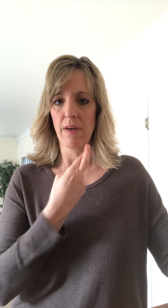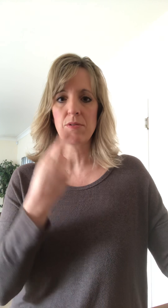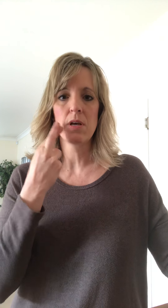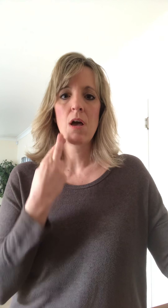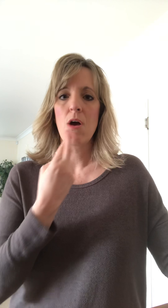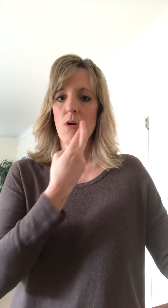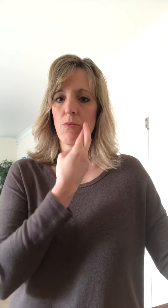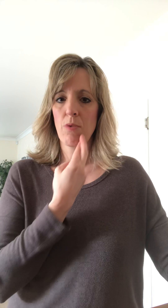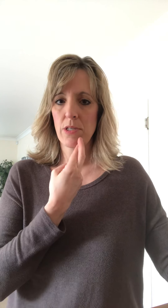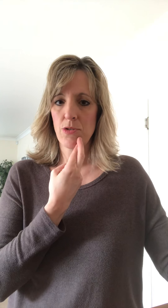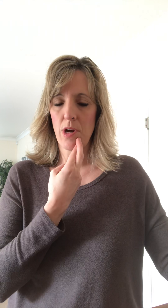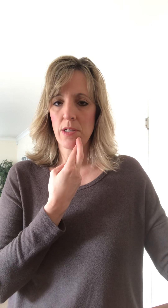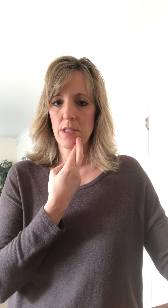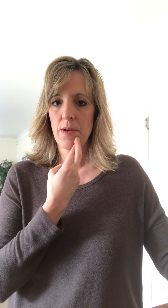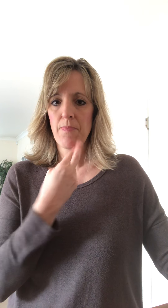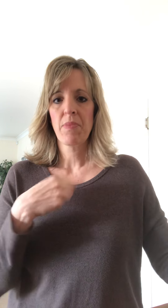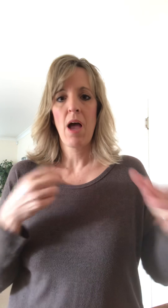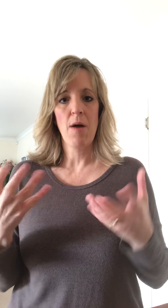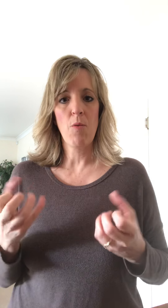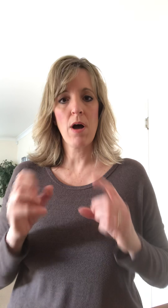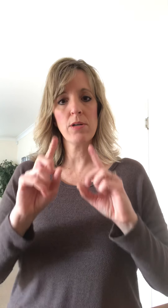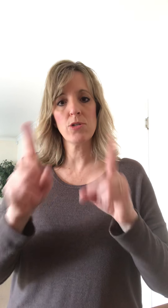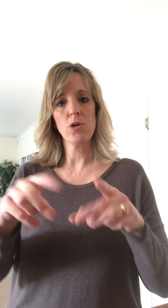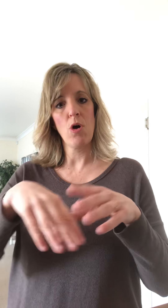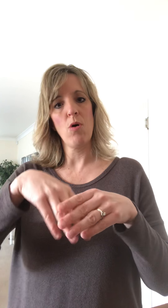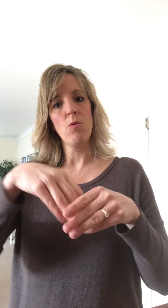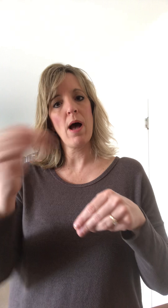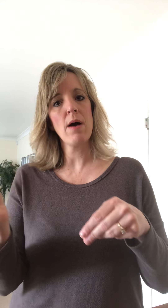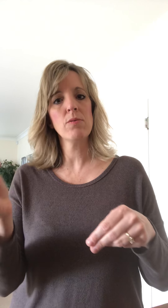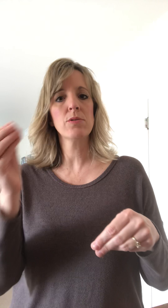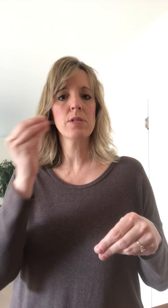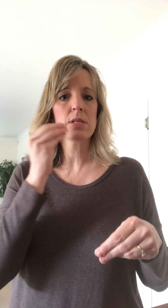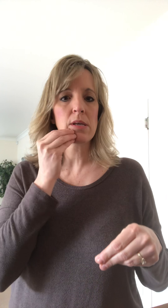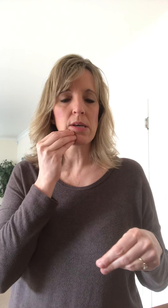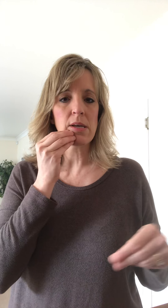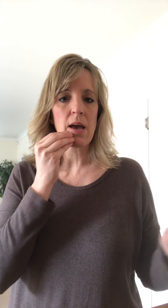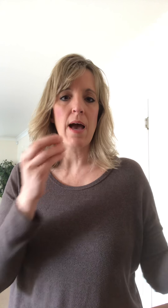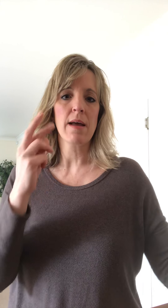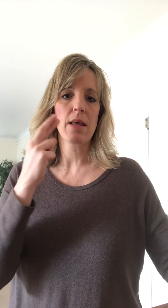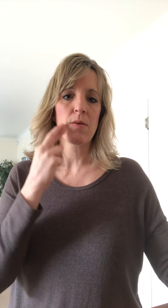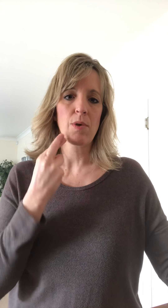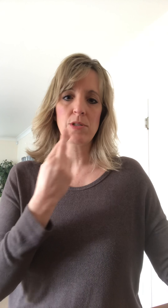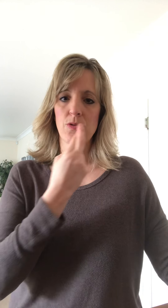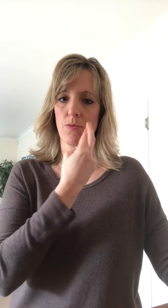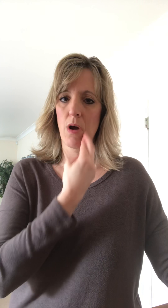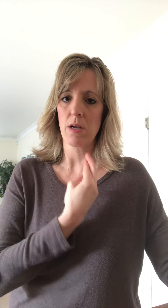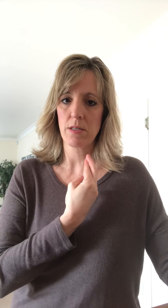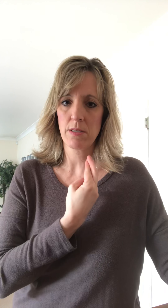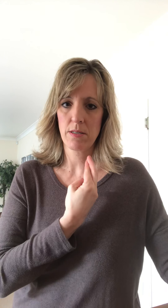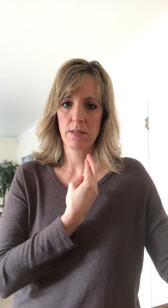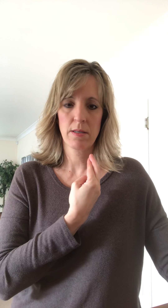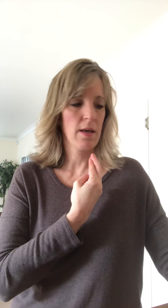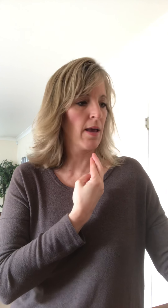left. Restaurant. I want to go out to eat at a restaurant. Okay?